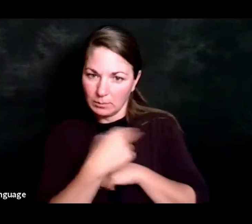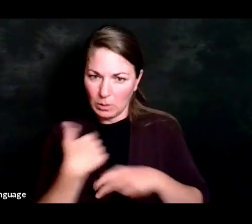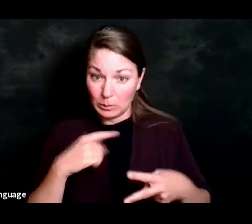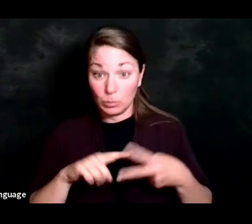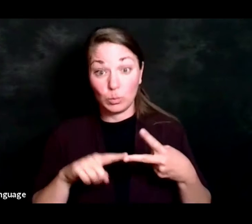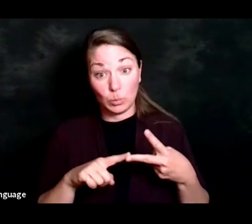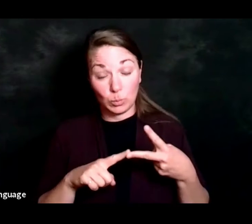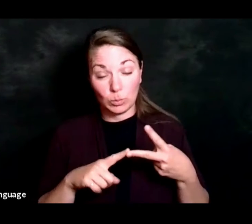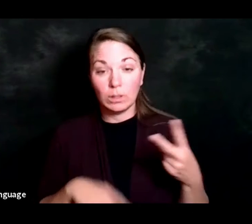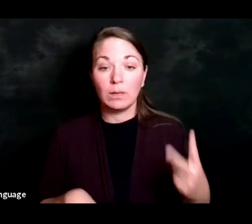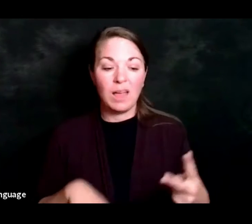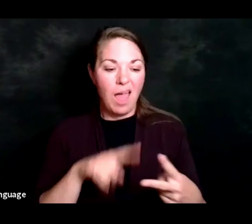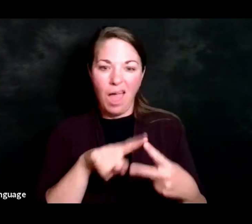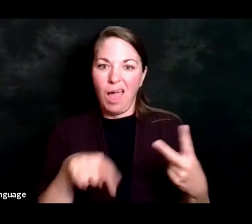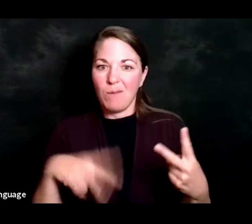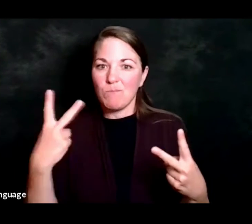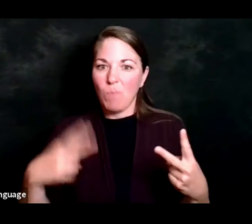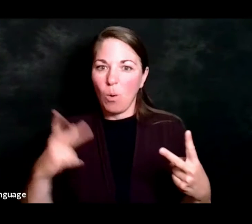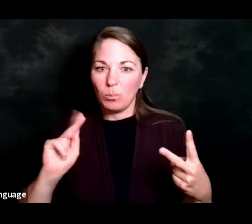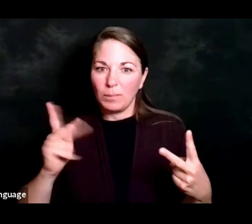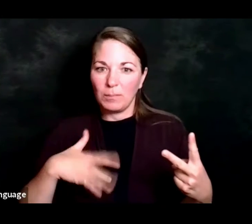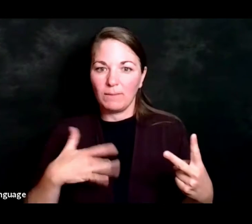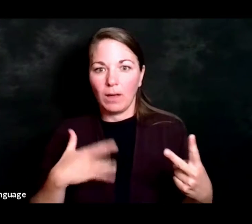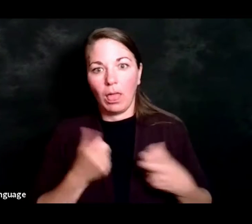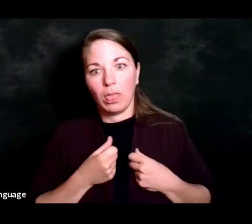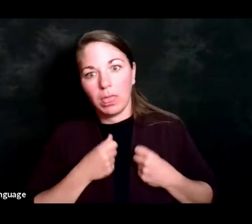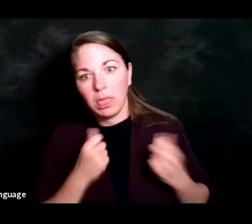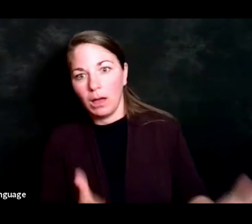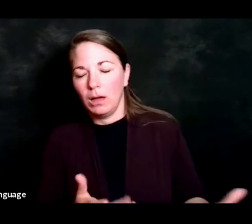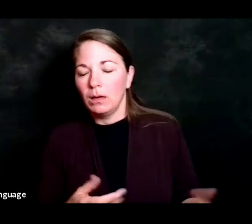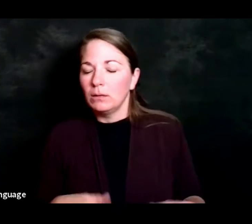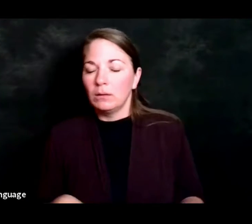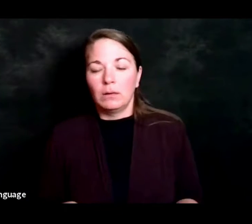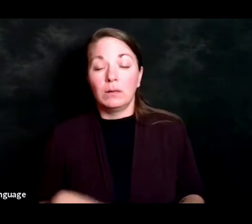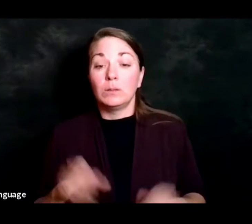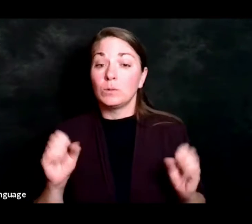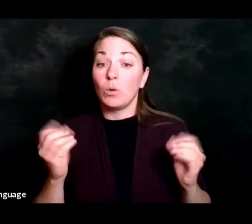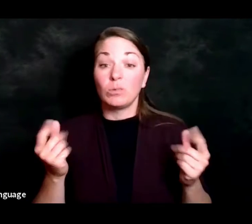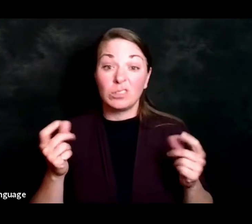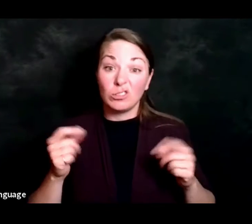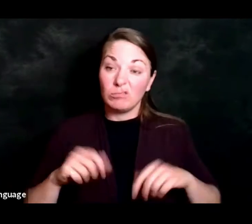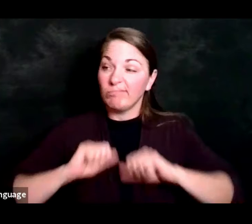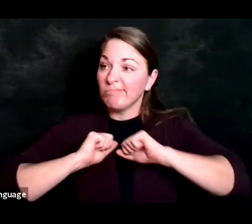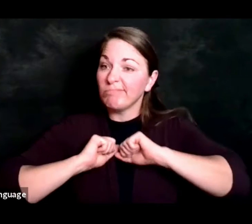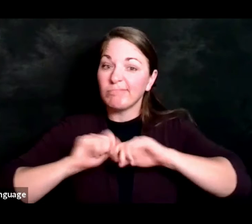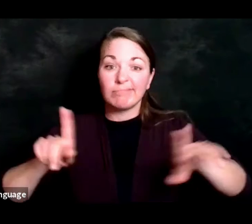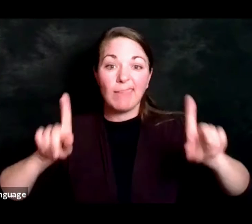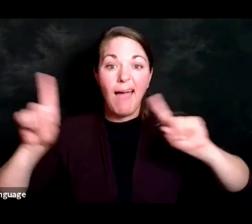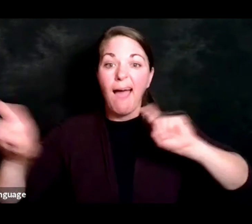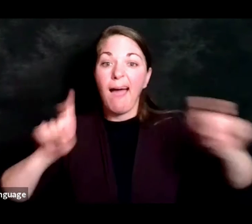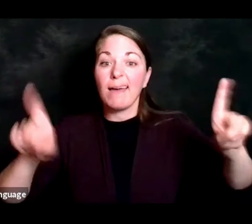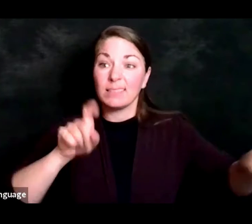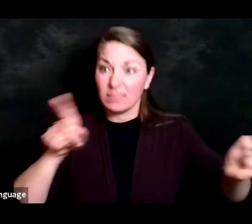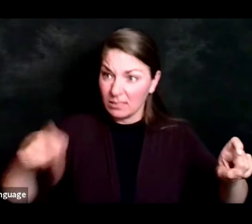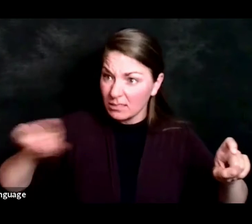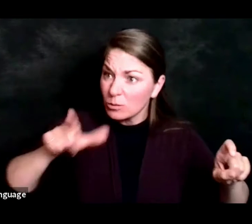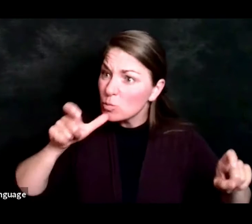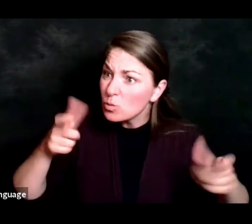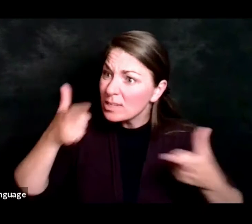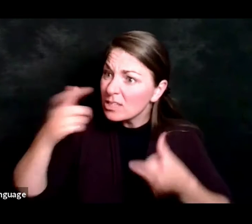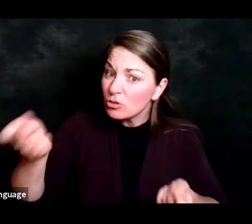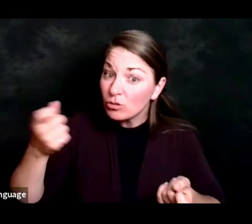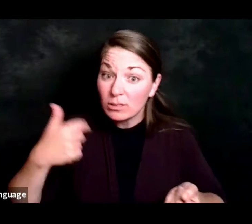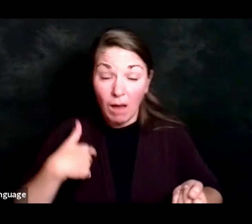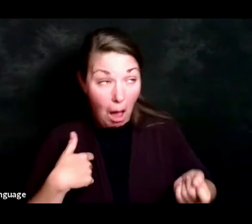those people were getting burned out. So they put out the call, would you be interested? And I said, yes, I would. And so